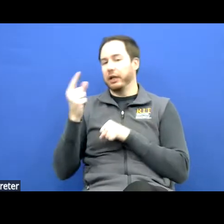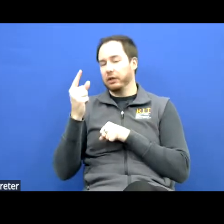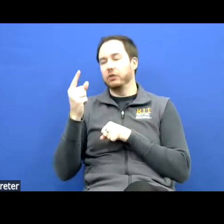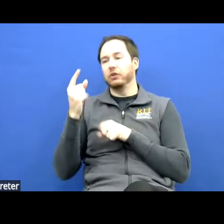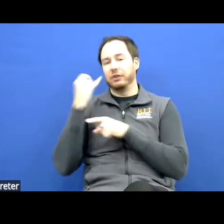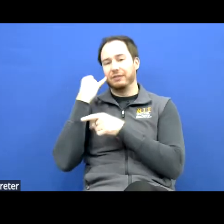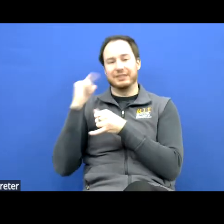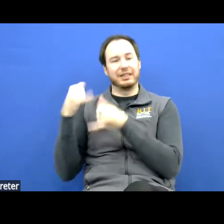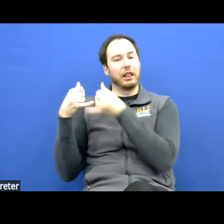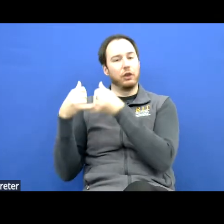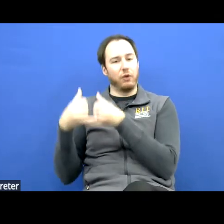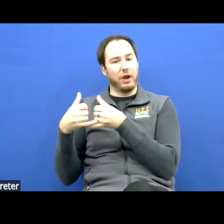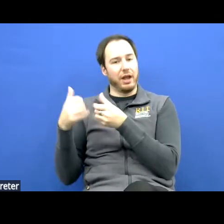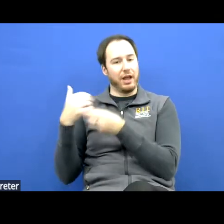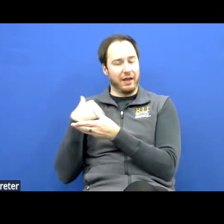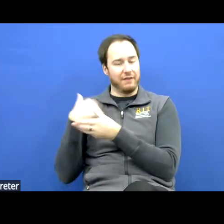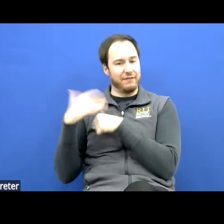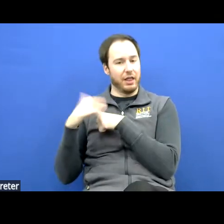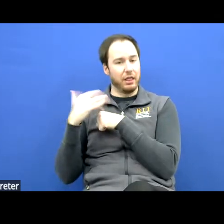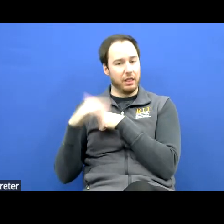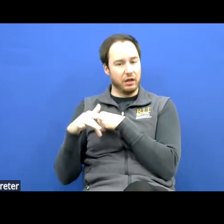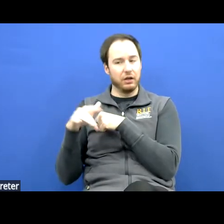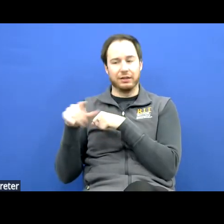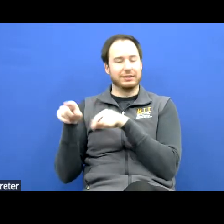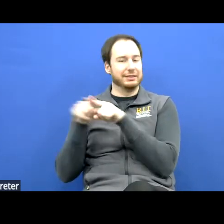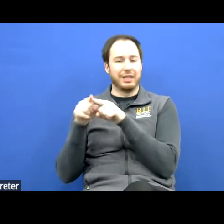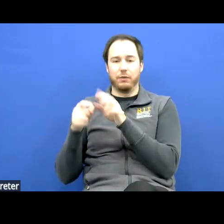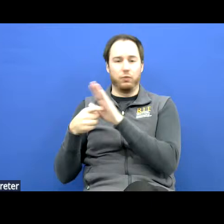and have that same